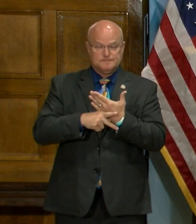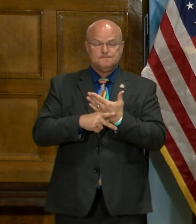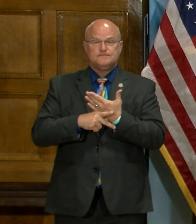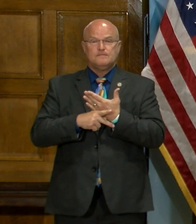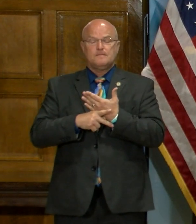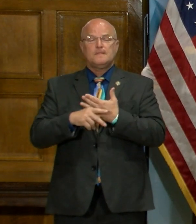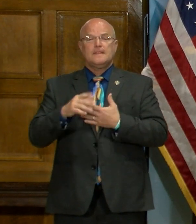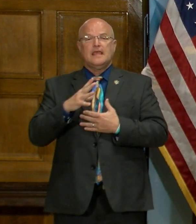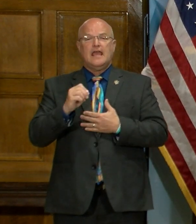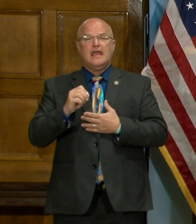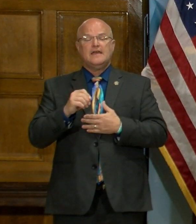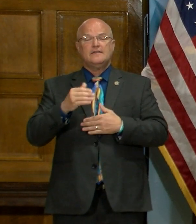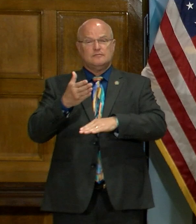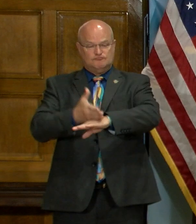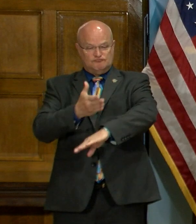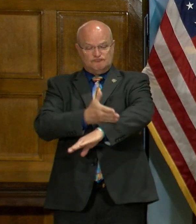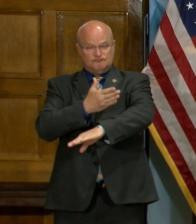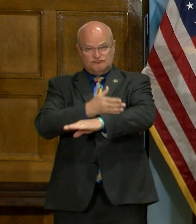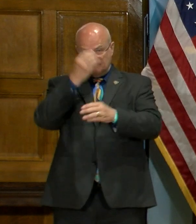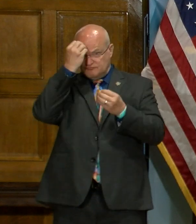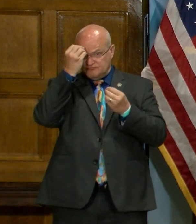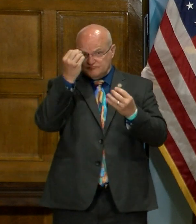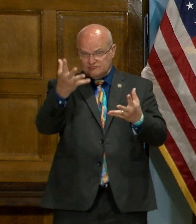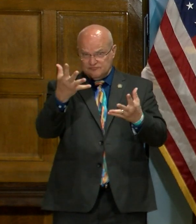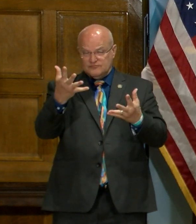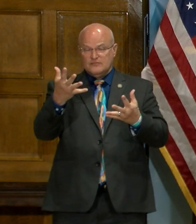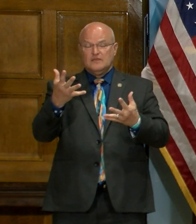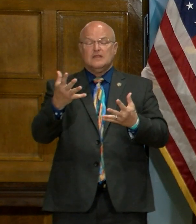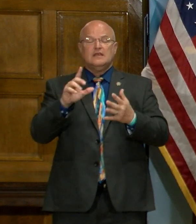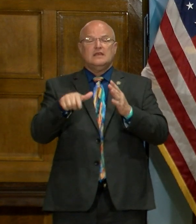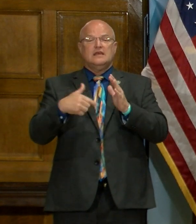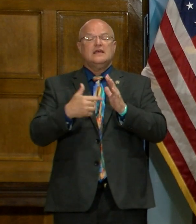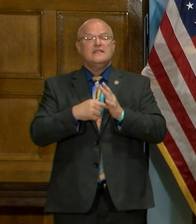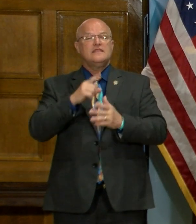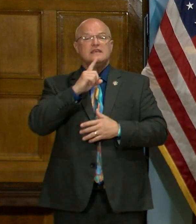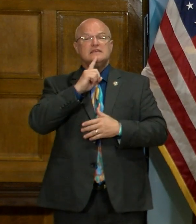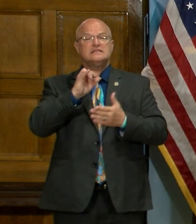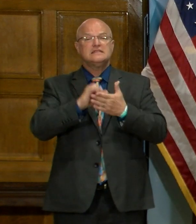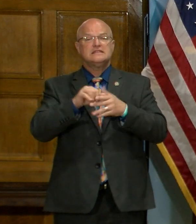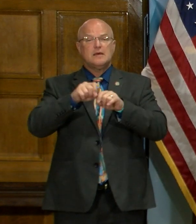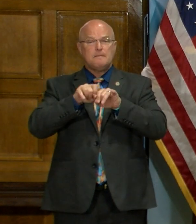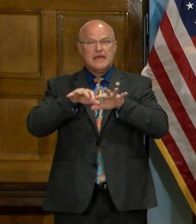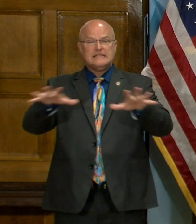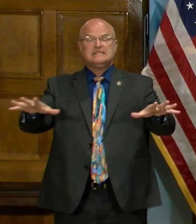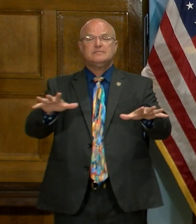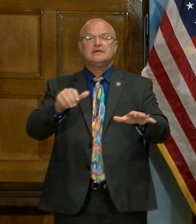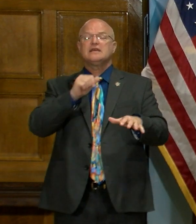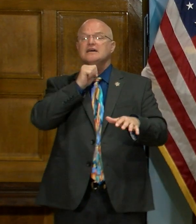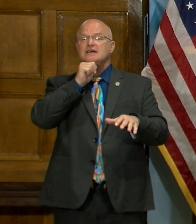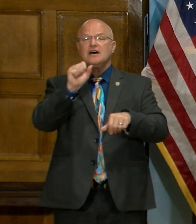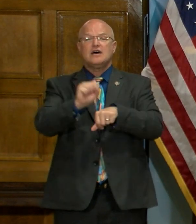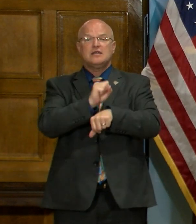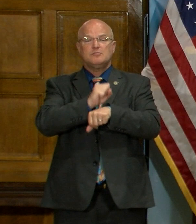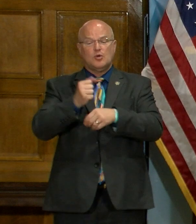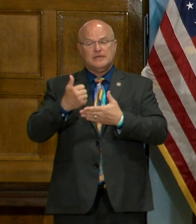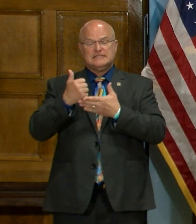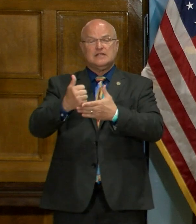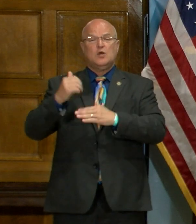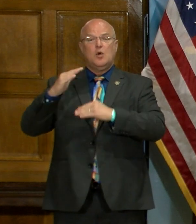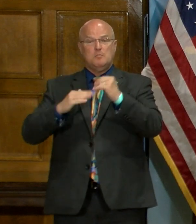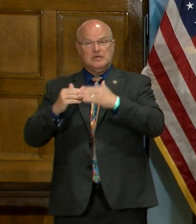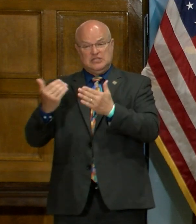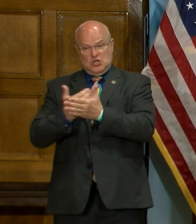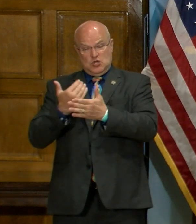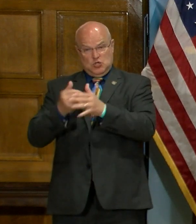and the progress update on this. And this is the Pandemic Unemployment Assistance Program that we're building